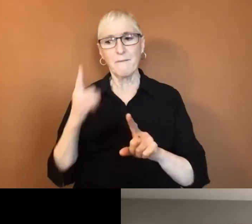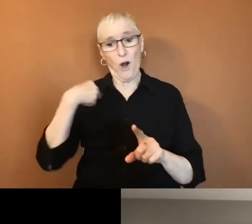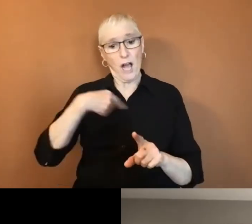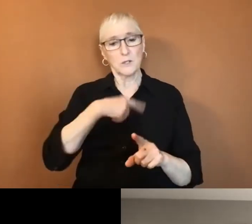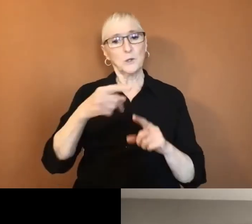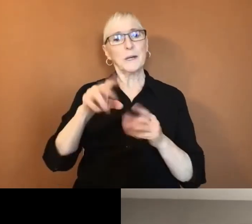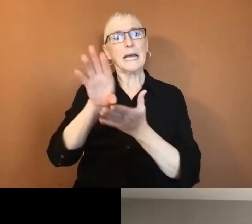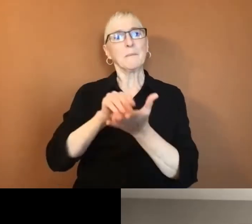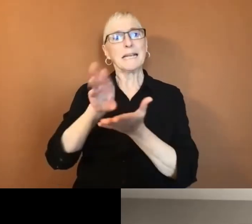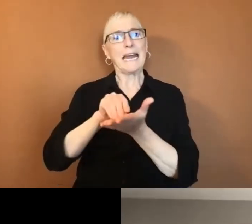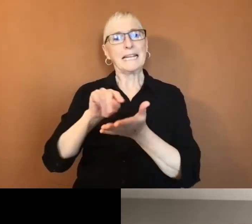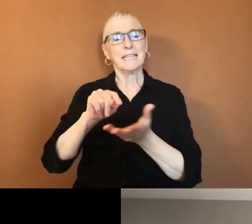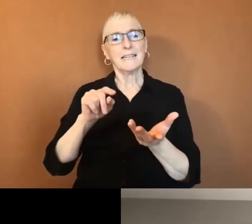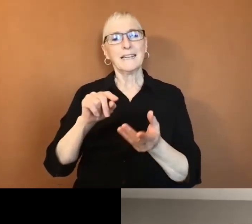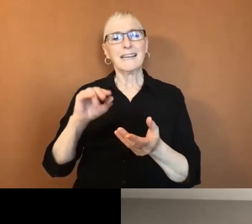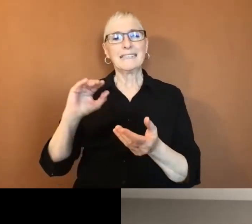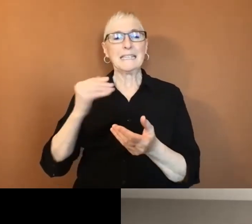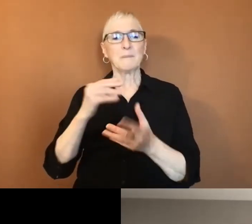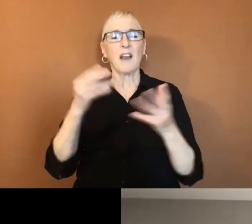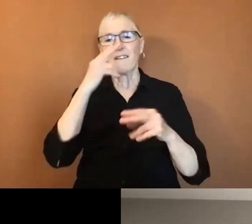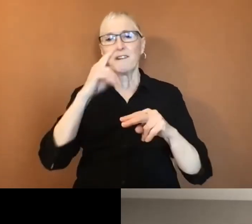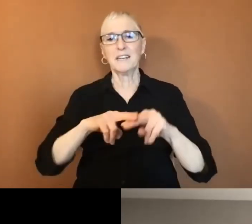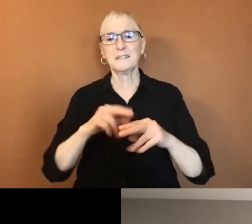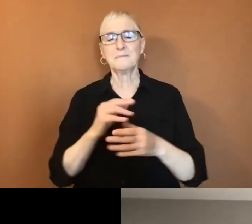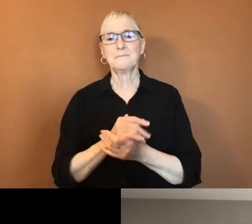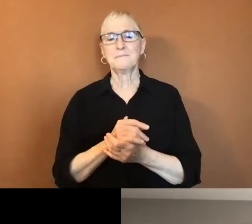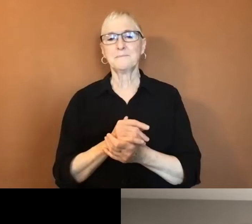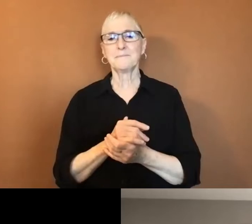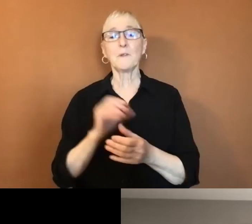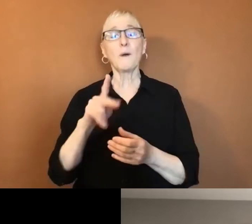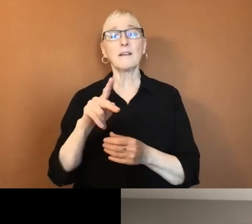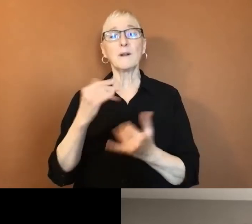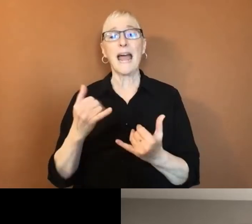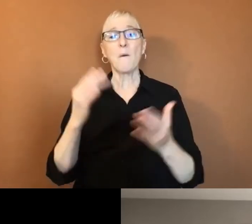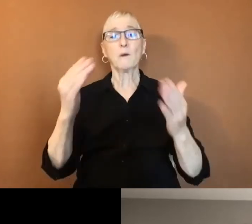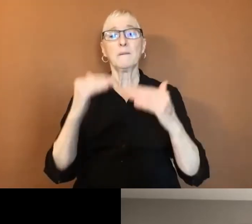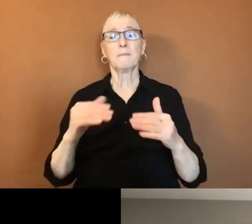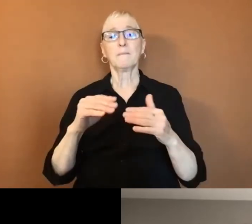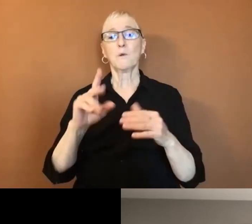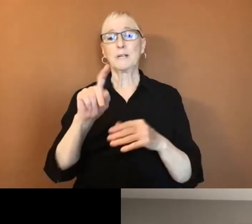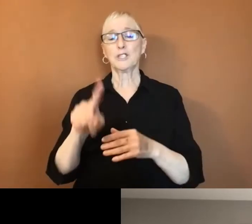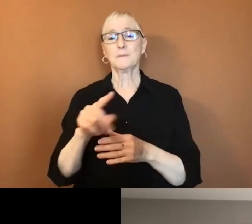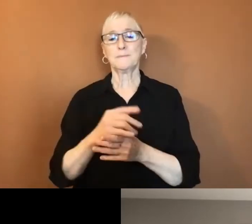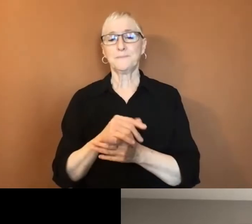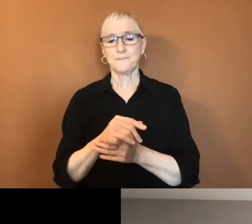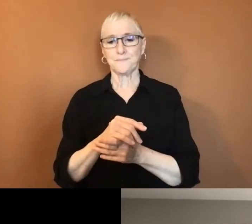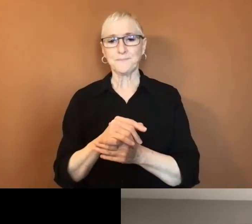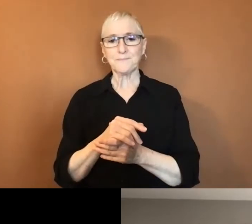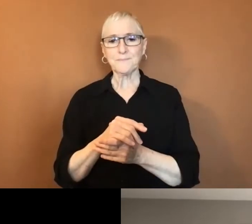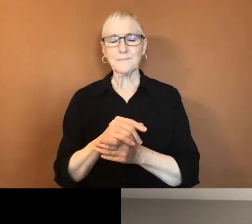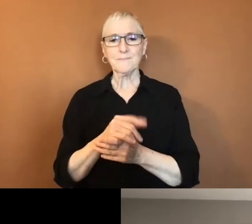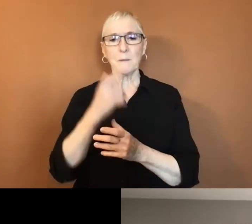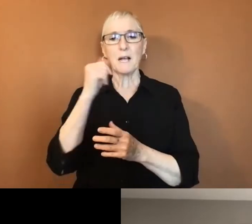imitate it, it sounds like a lot of fun. All right, so we're going to jump to the next question. It says, because